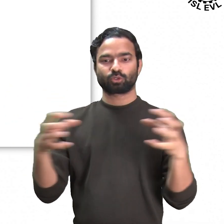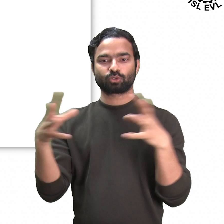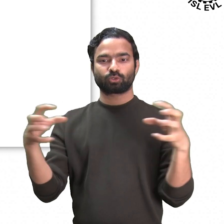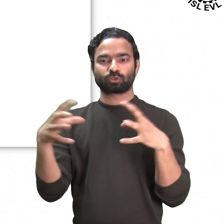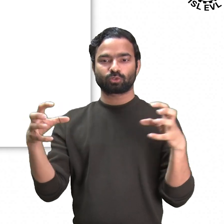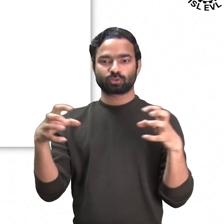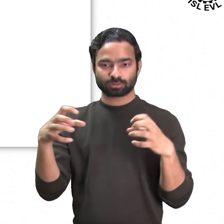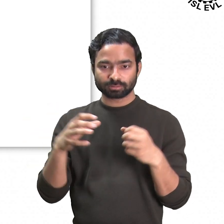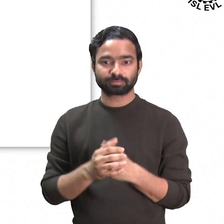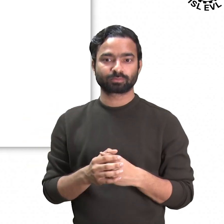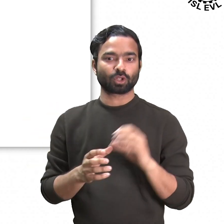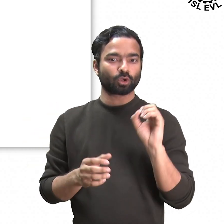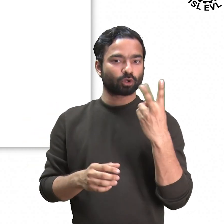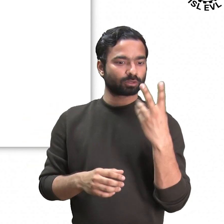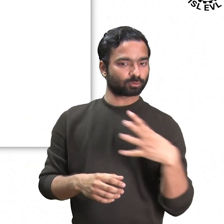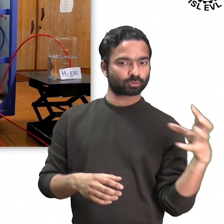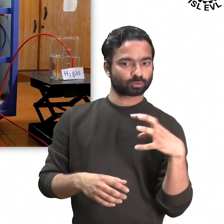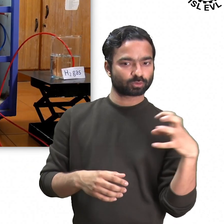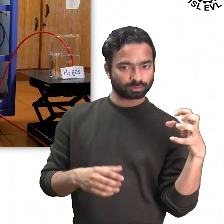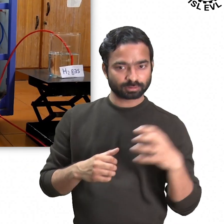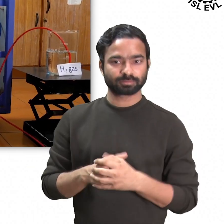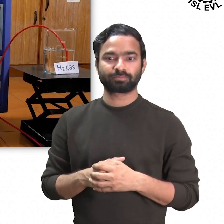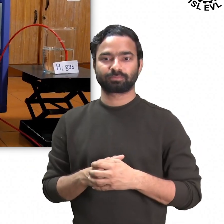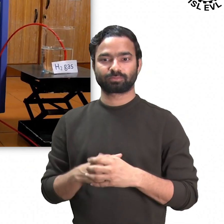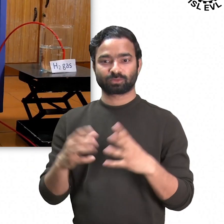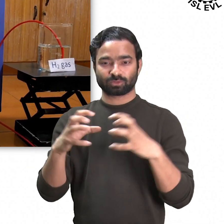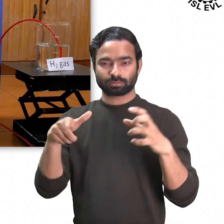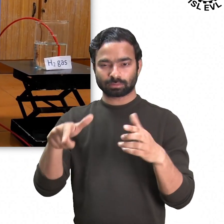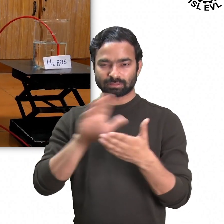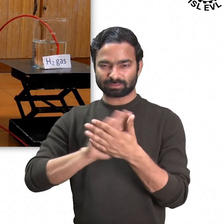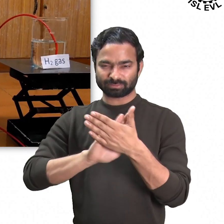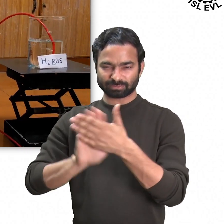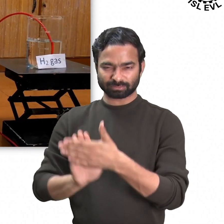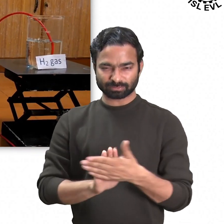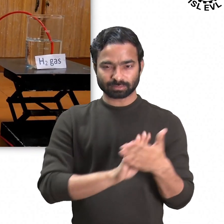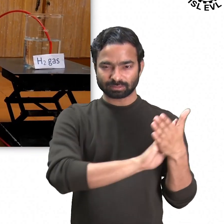produce hydrogen gas at the cathode side. The produced hydrogen